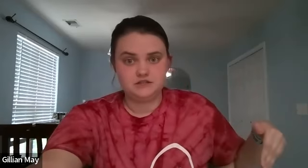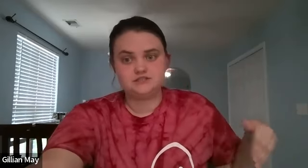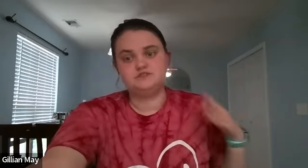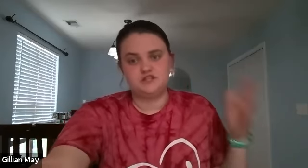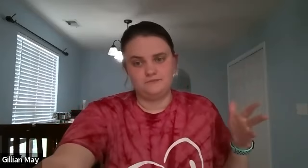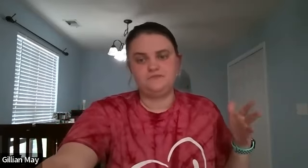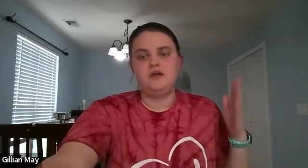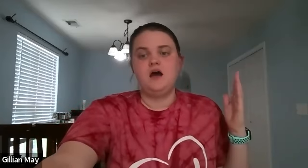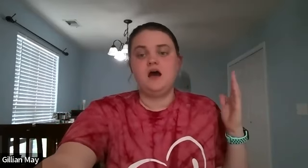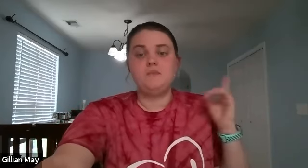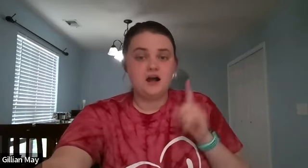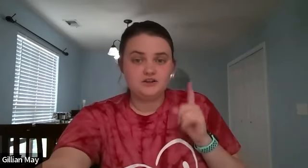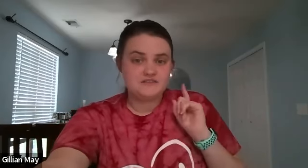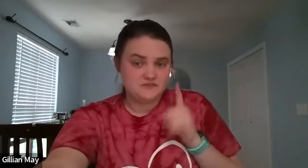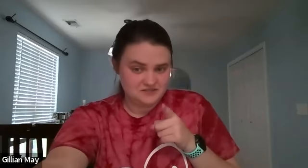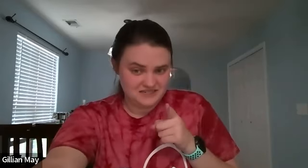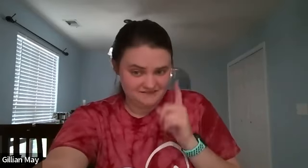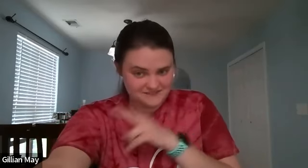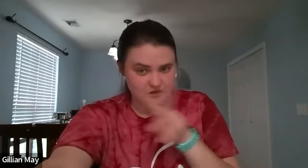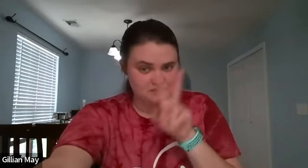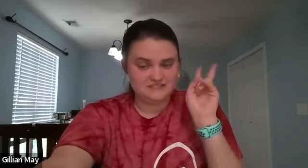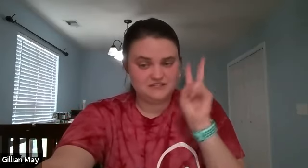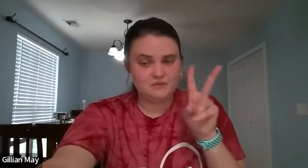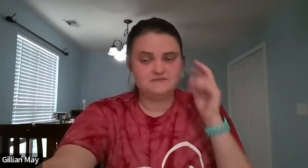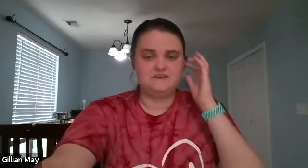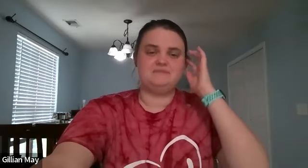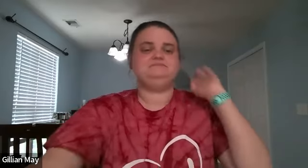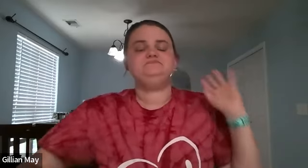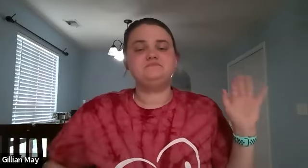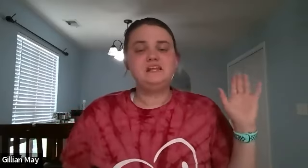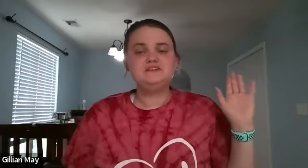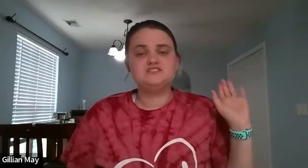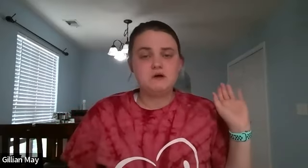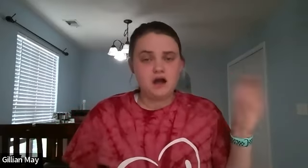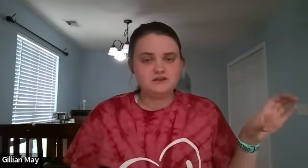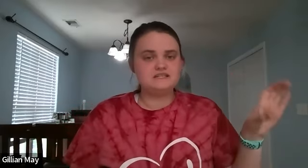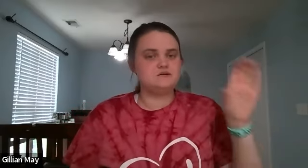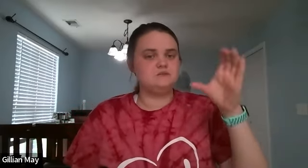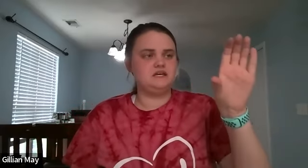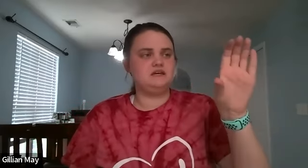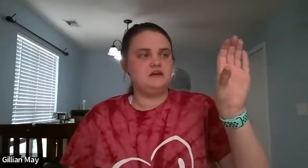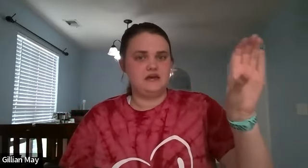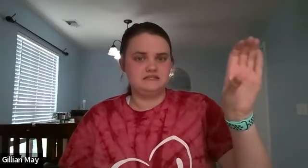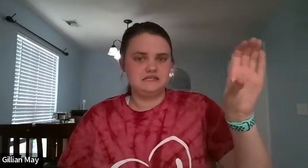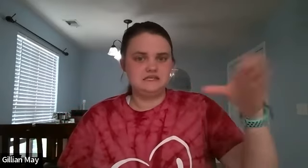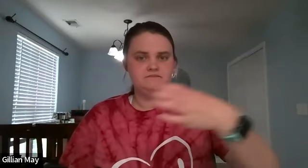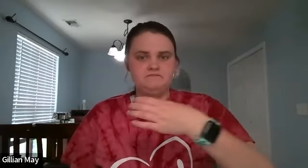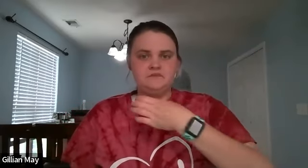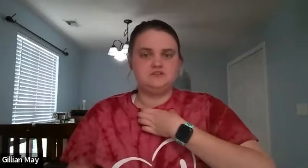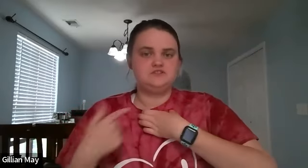English. So hungry and thirsty, saw those, I did not want to forget. So hungry is going to be that C. You start